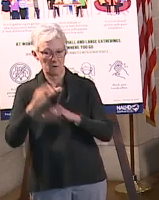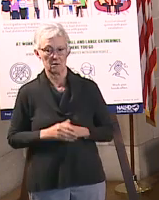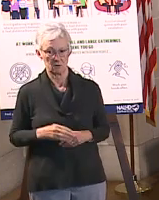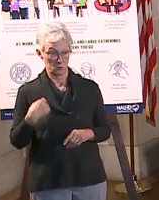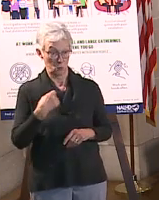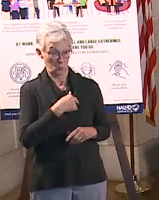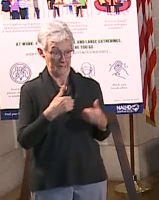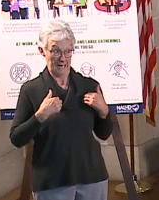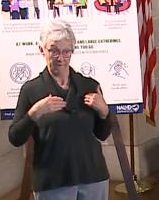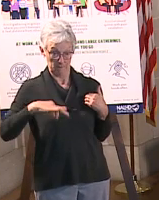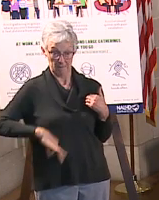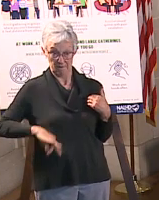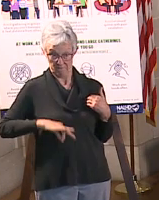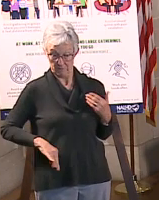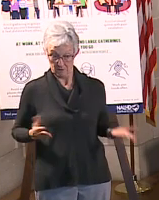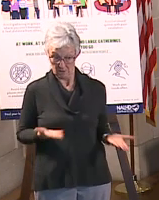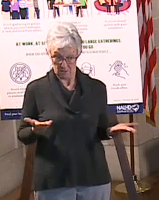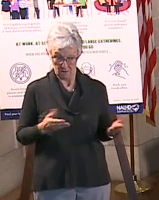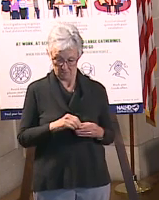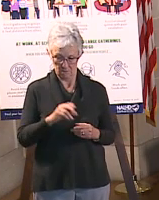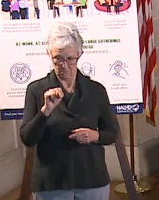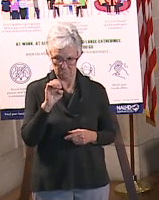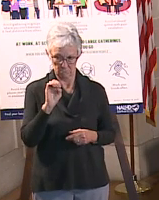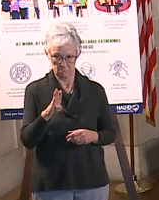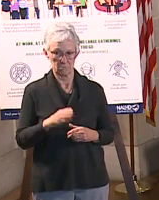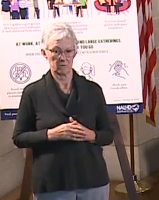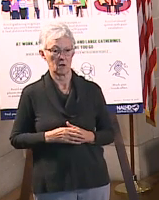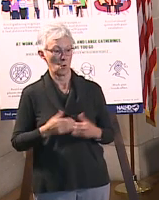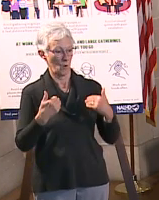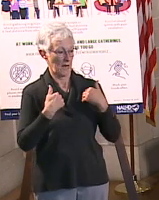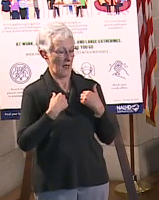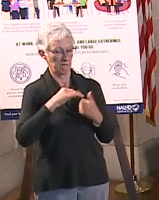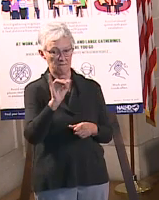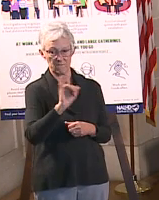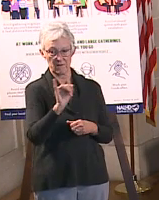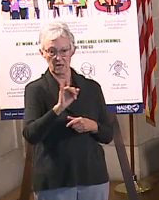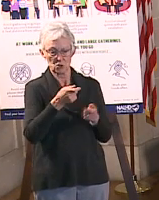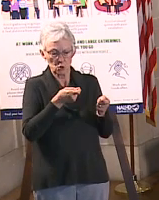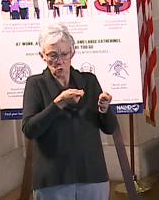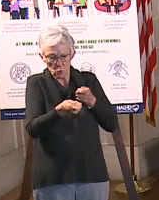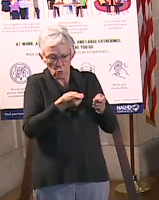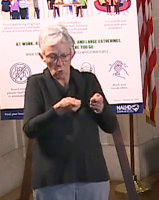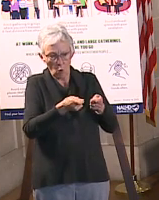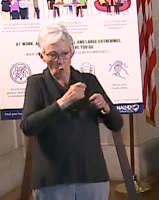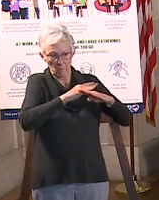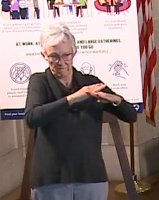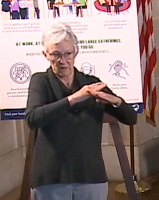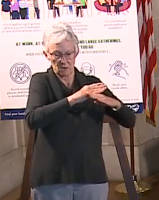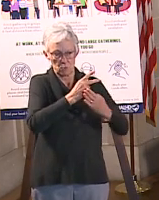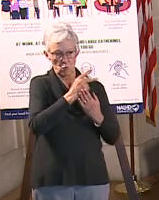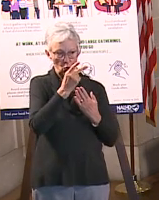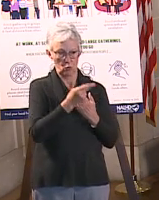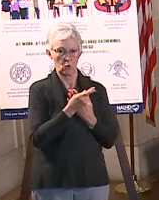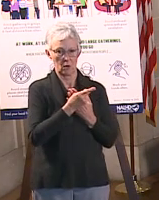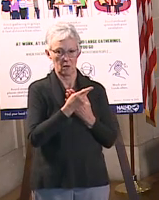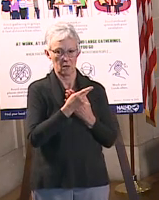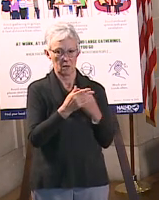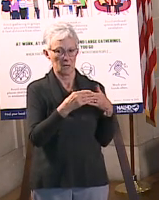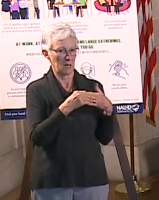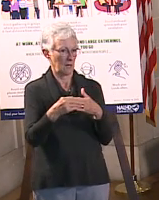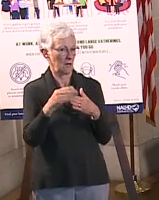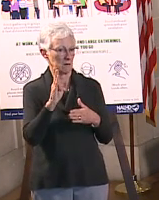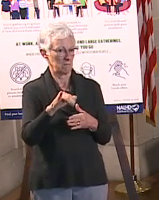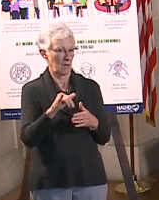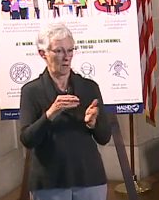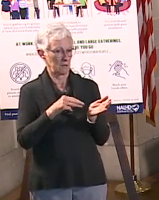this before. We have our infection control and prevention program, ICAP program, headed again by Dr. Ashraf and